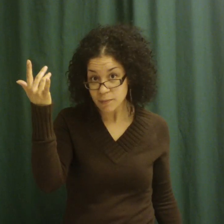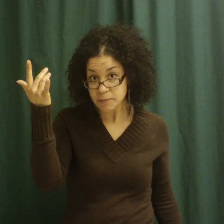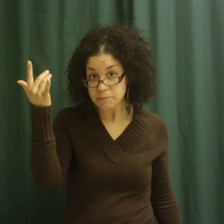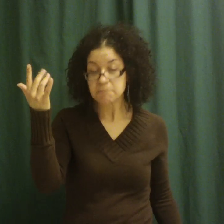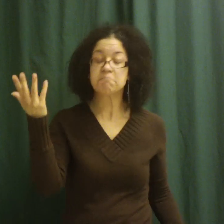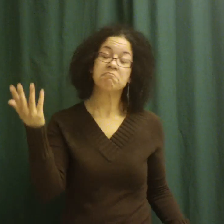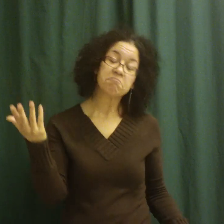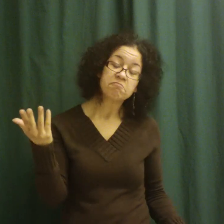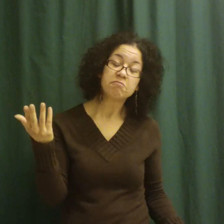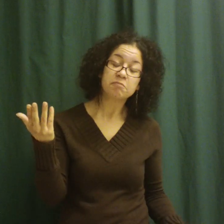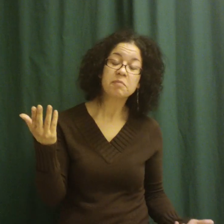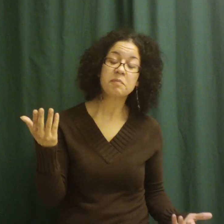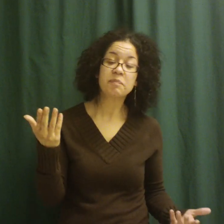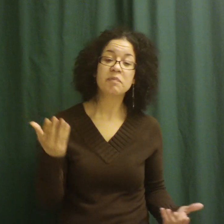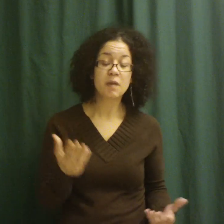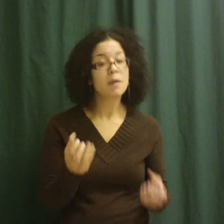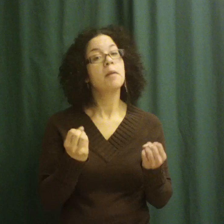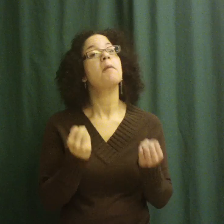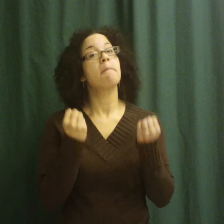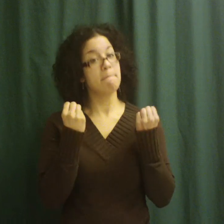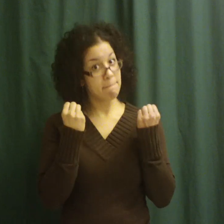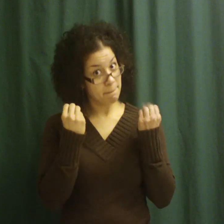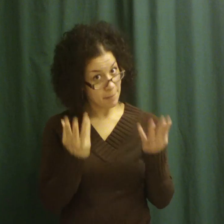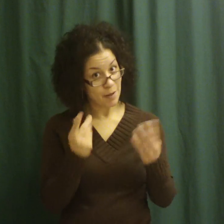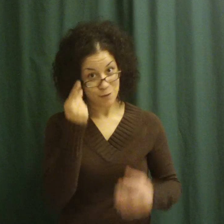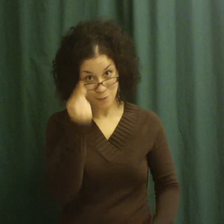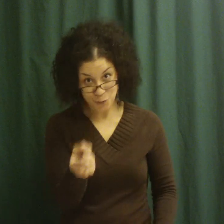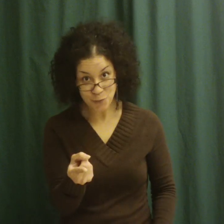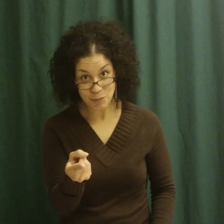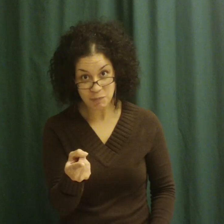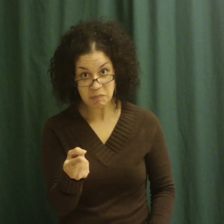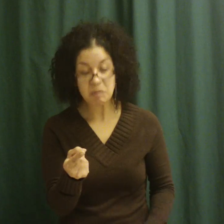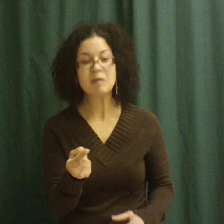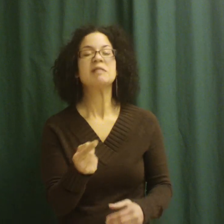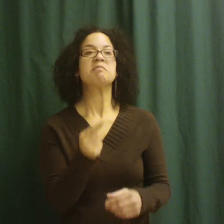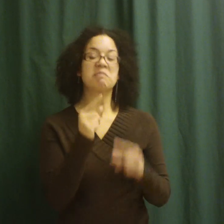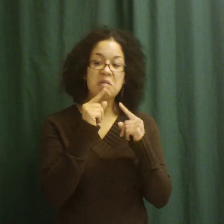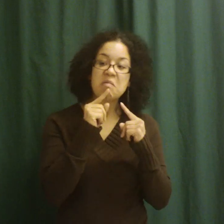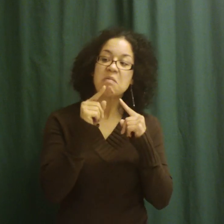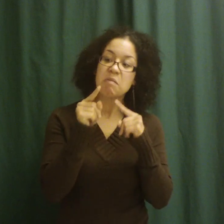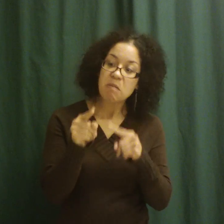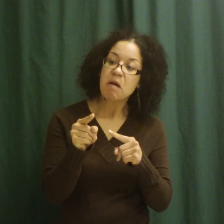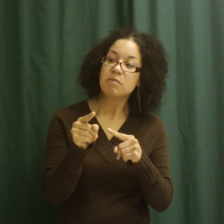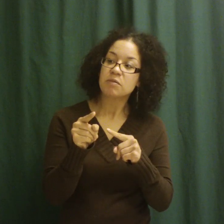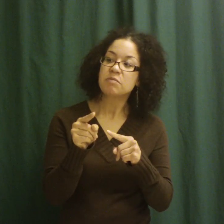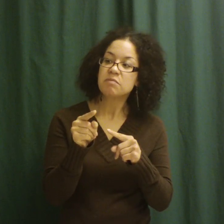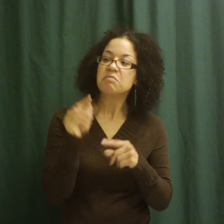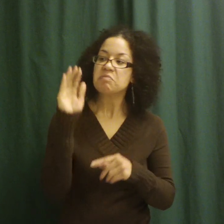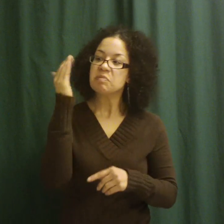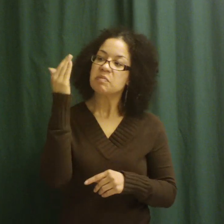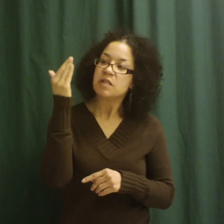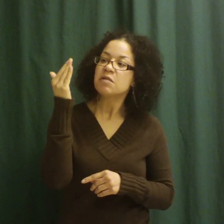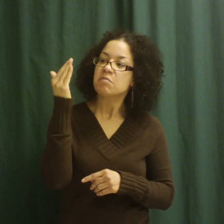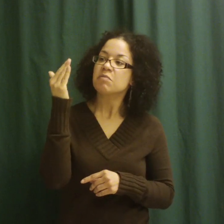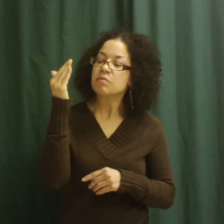obvious. Because you have to, whether you like it or not. During